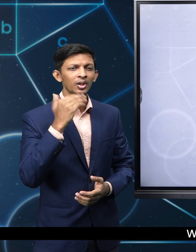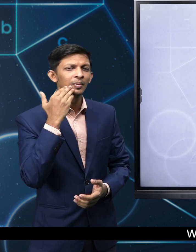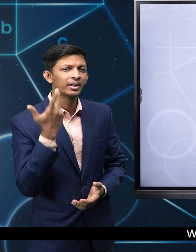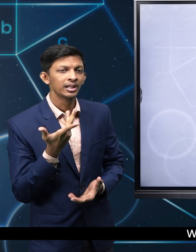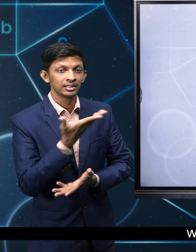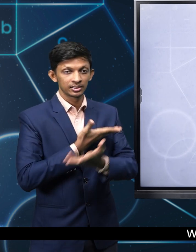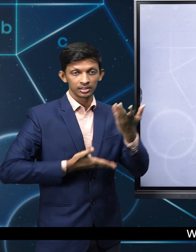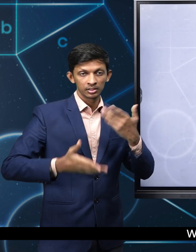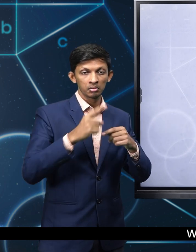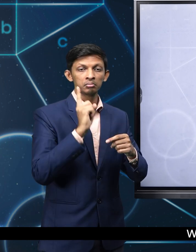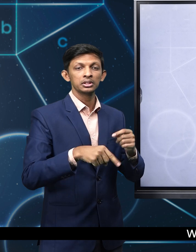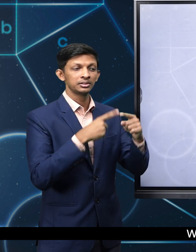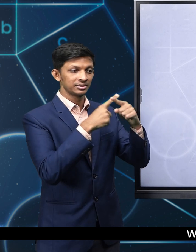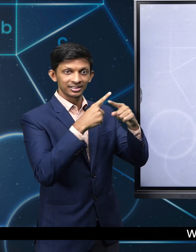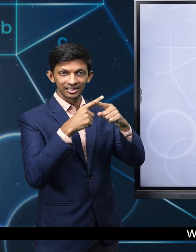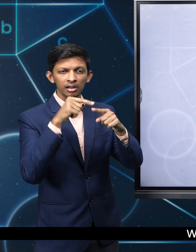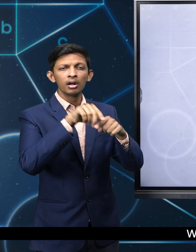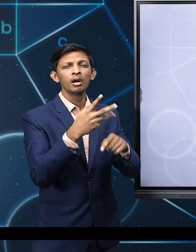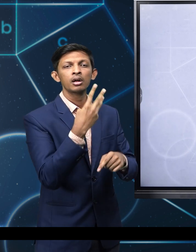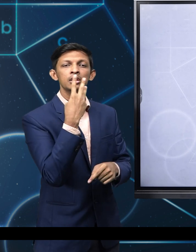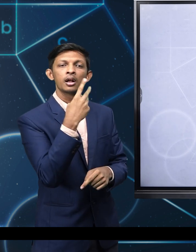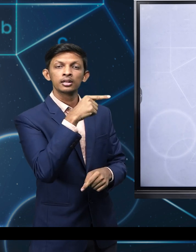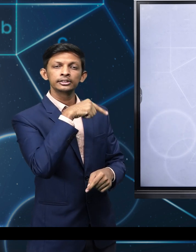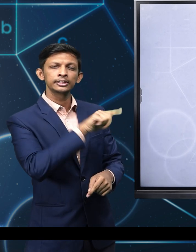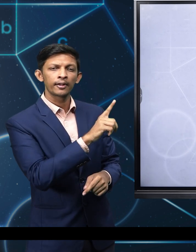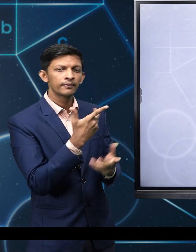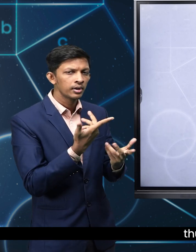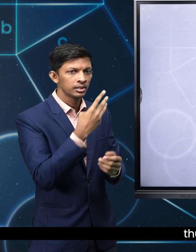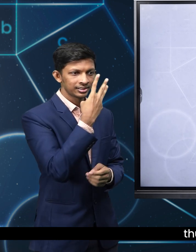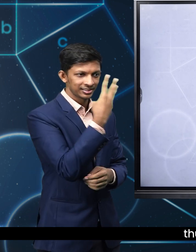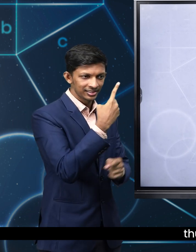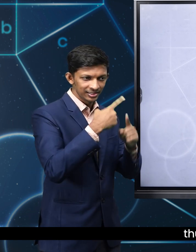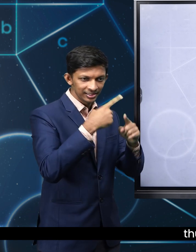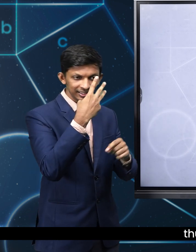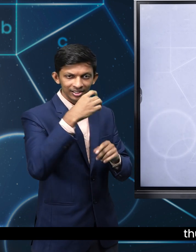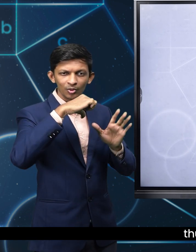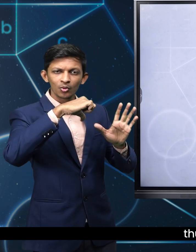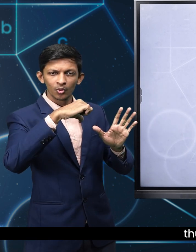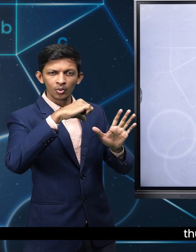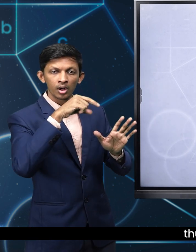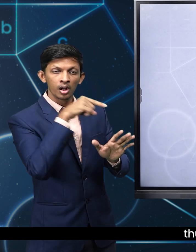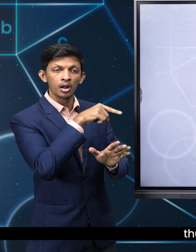When we multiply 3 by itself, we get 9. Thus, the square root of 9 is 3.